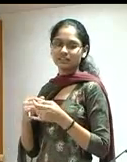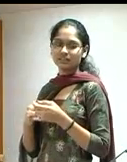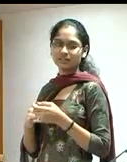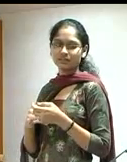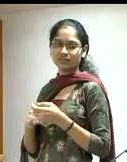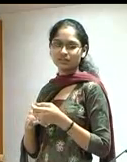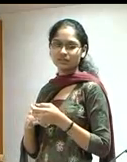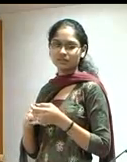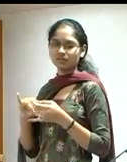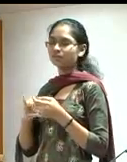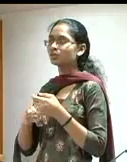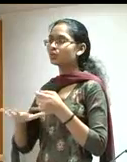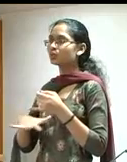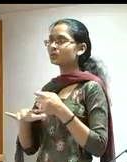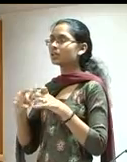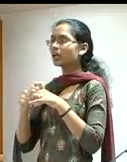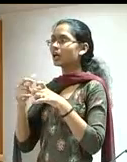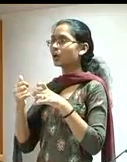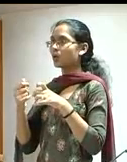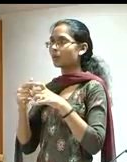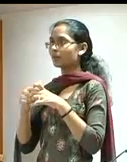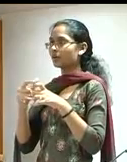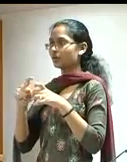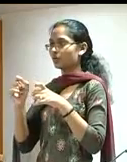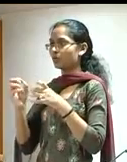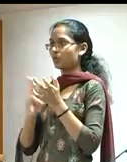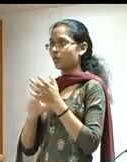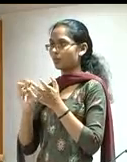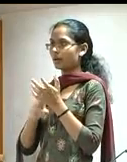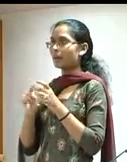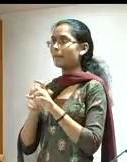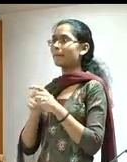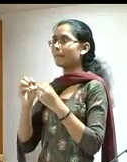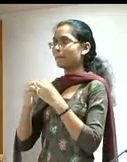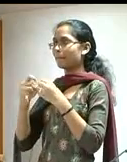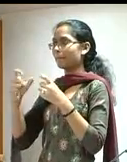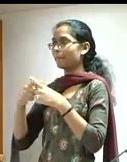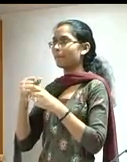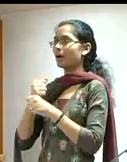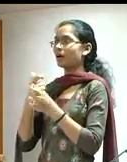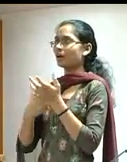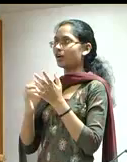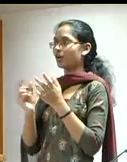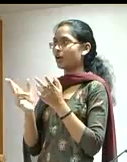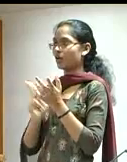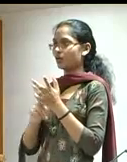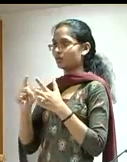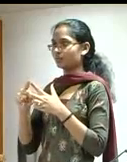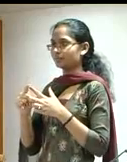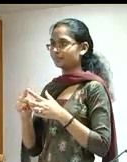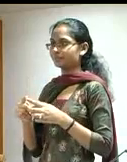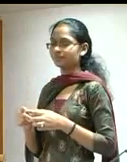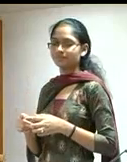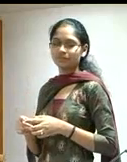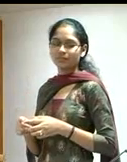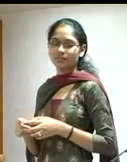and economically backward classes. And it is important when we go to the courts to influence the courts and to insist that persons with